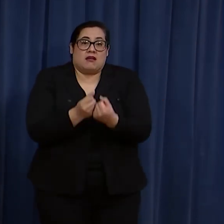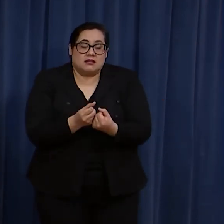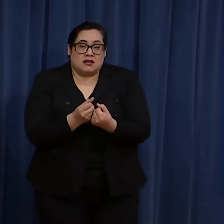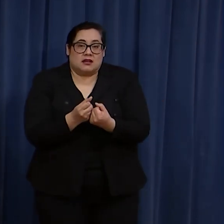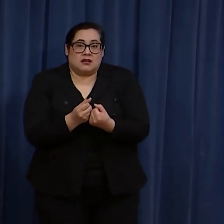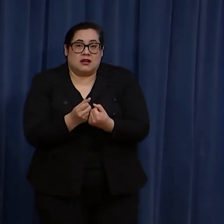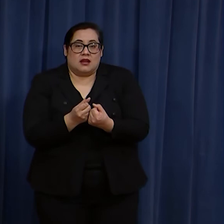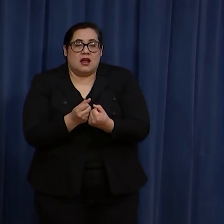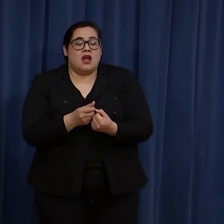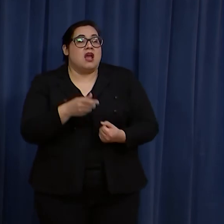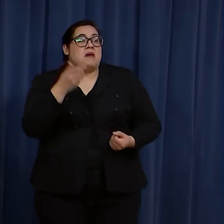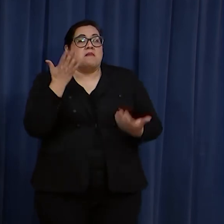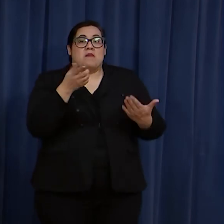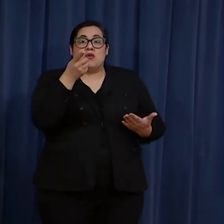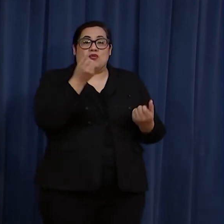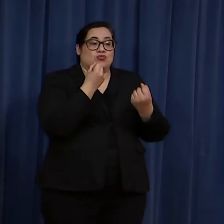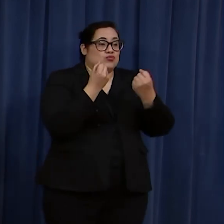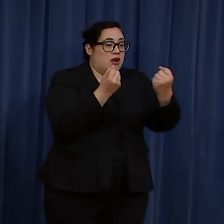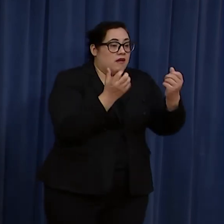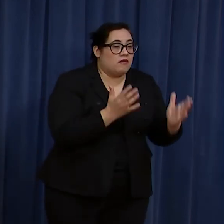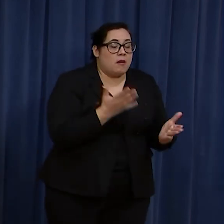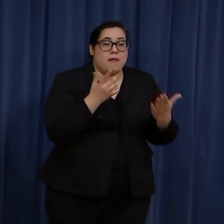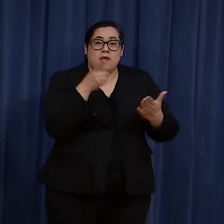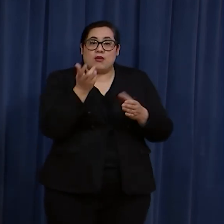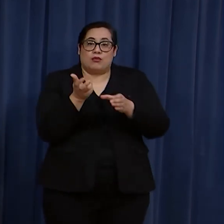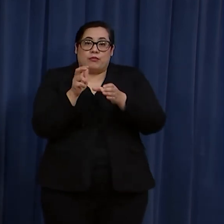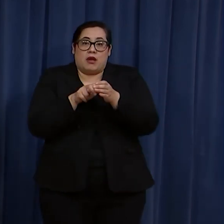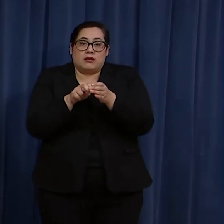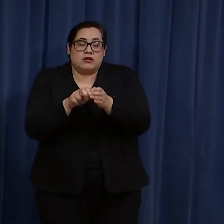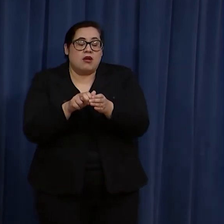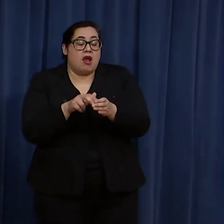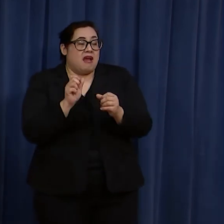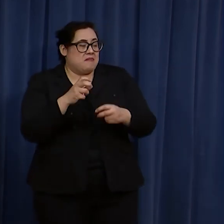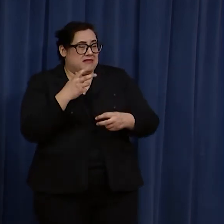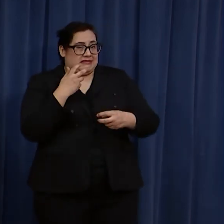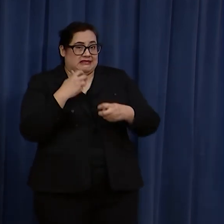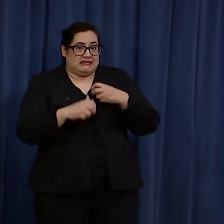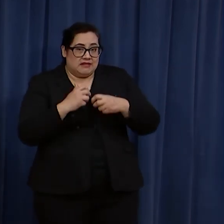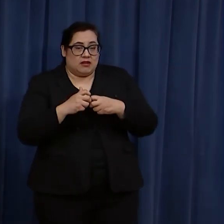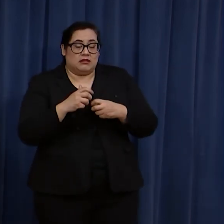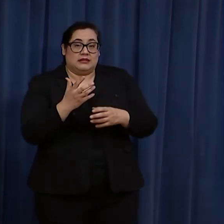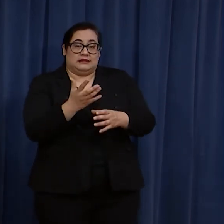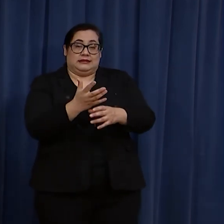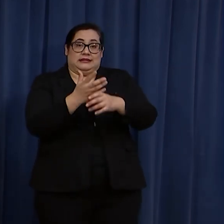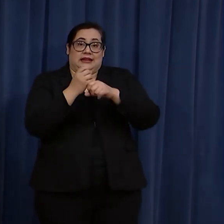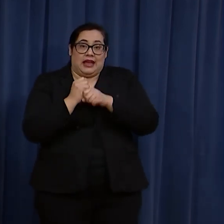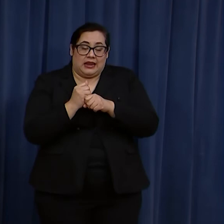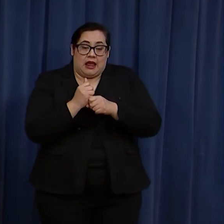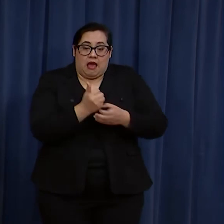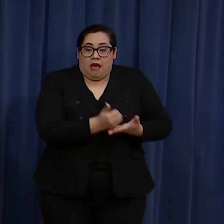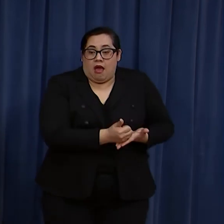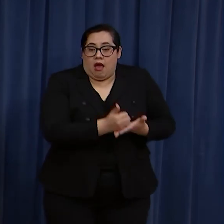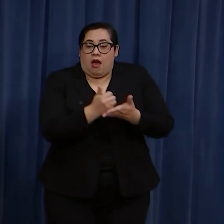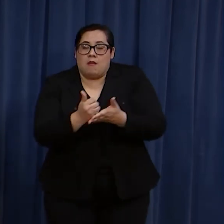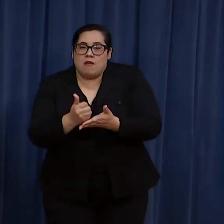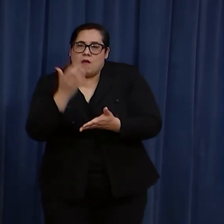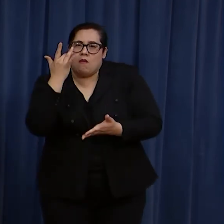sea como conductor o pasajero, podría ser muy difícil obtener, rendirle